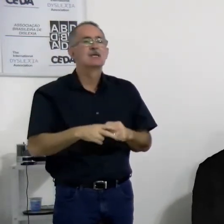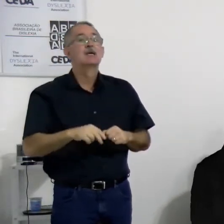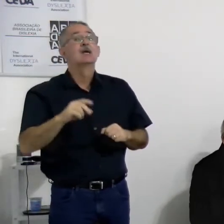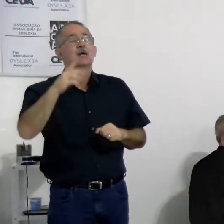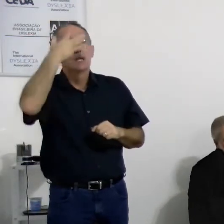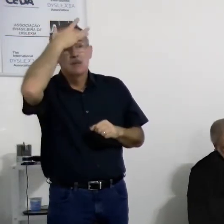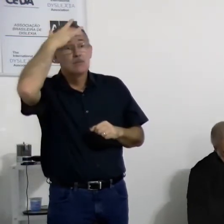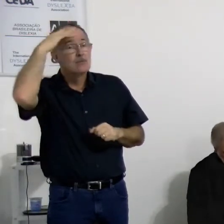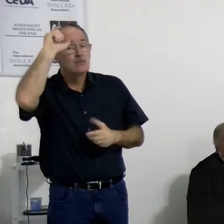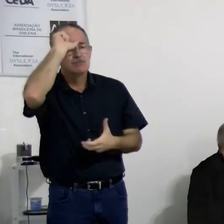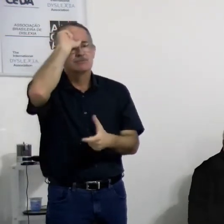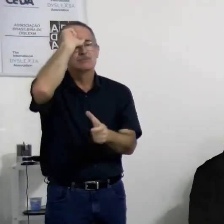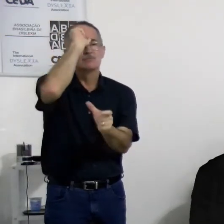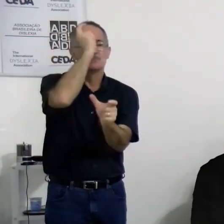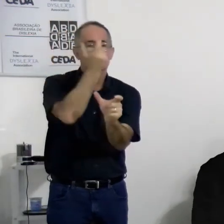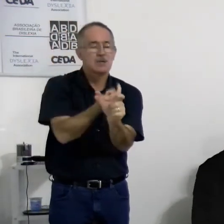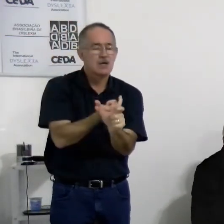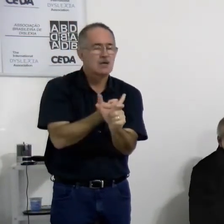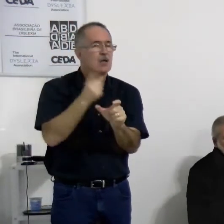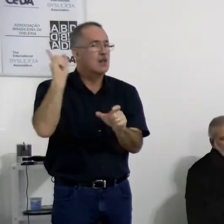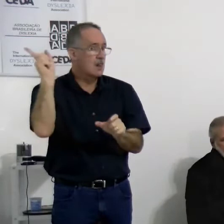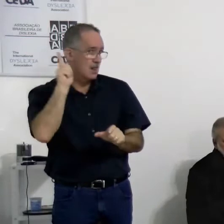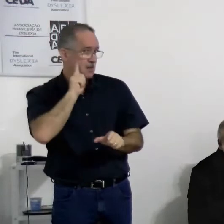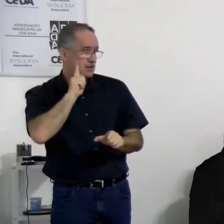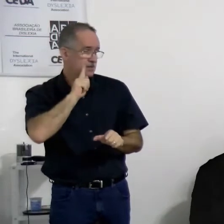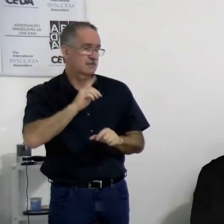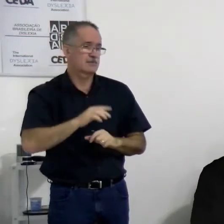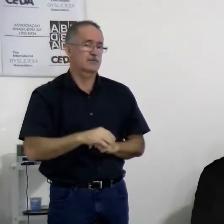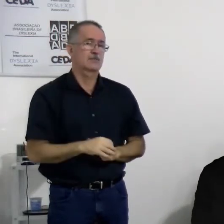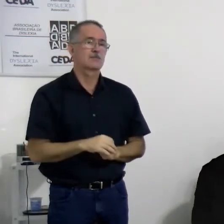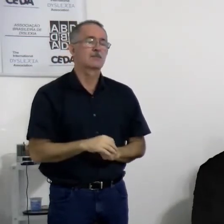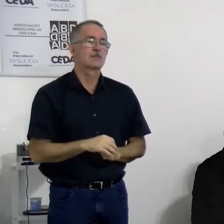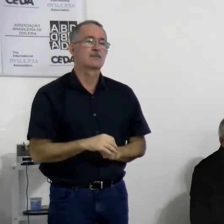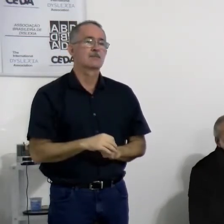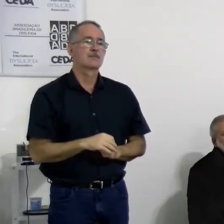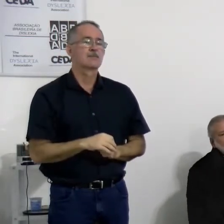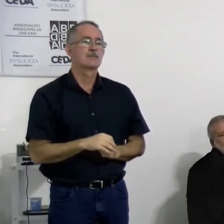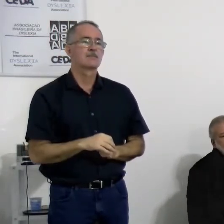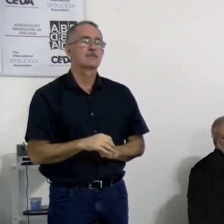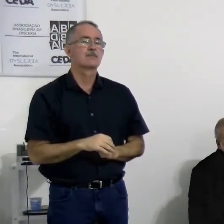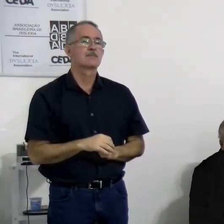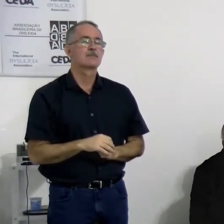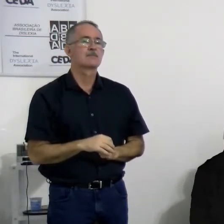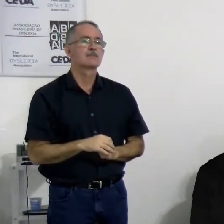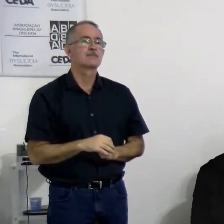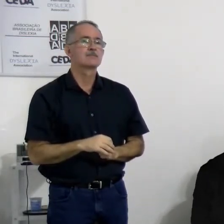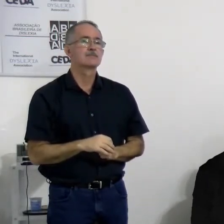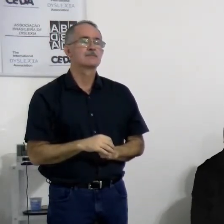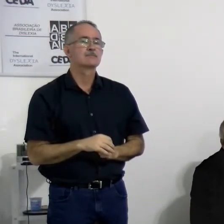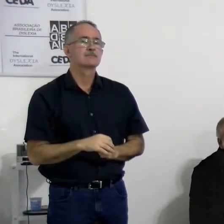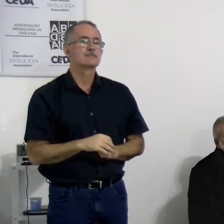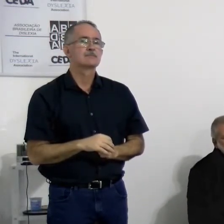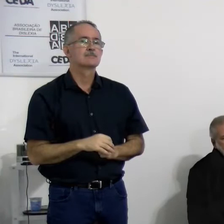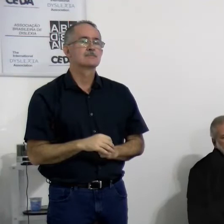disléxicos, né, na Landmark School em Boston. And while I was there, I headed off the